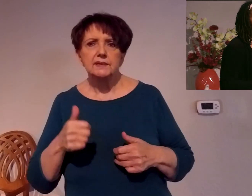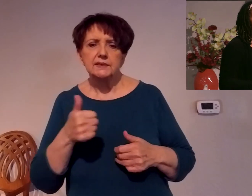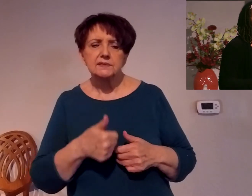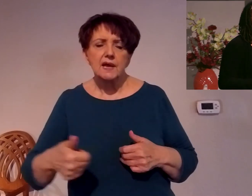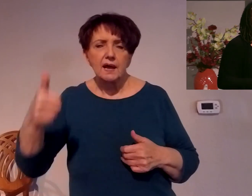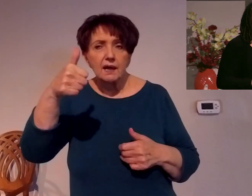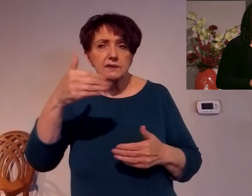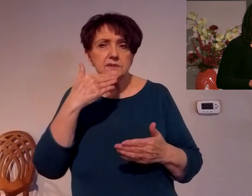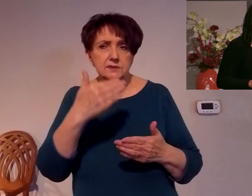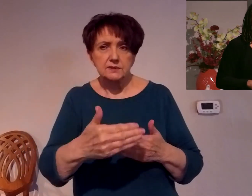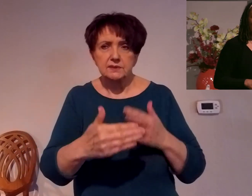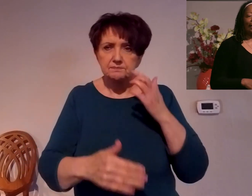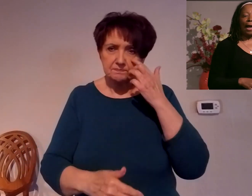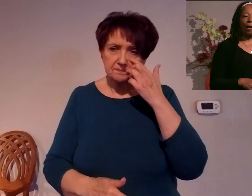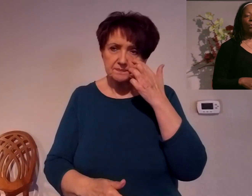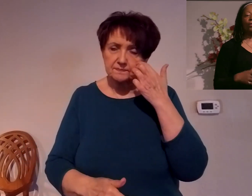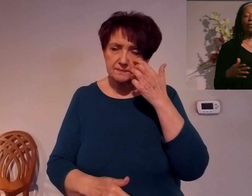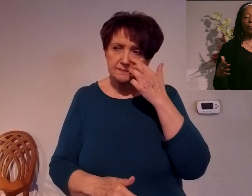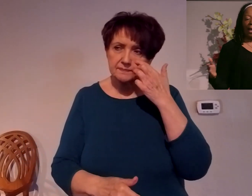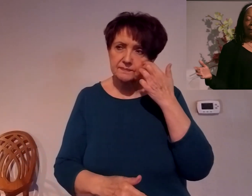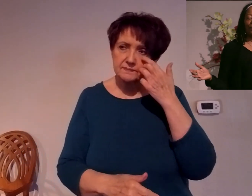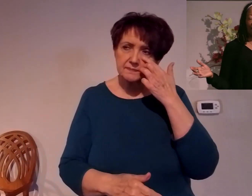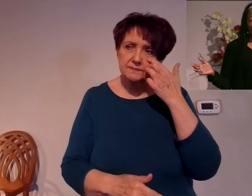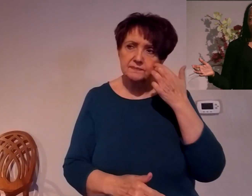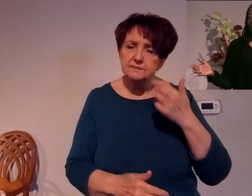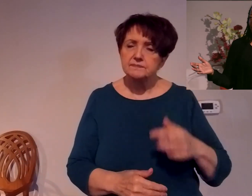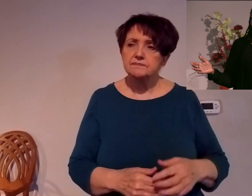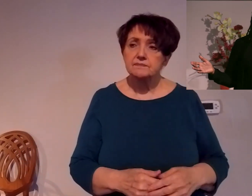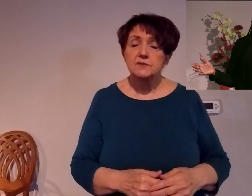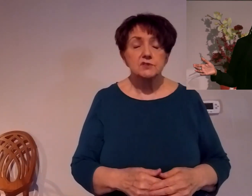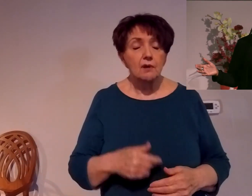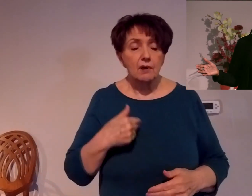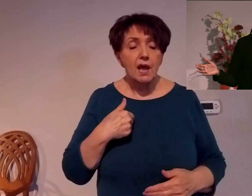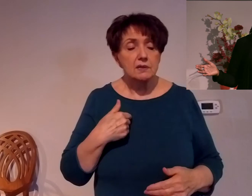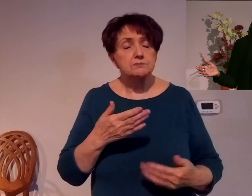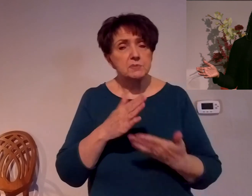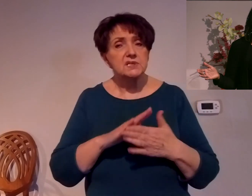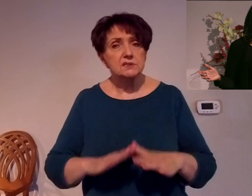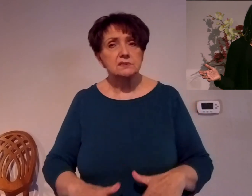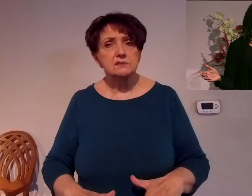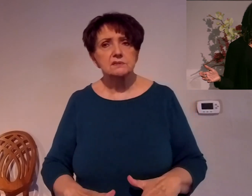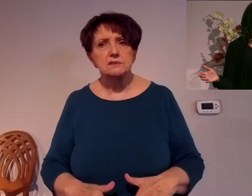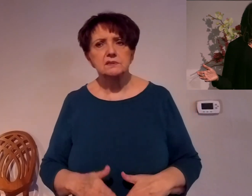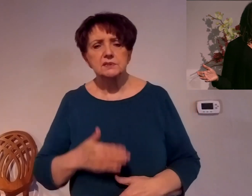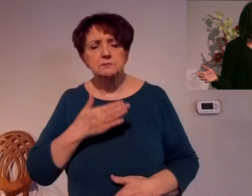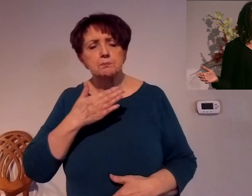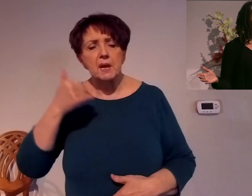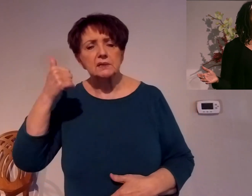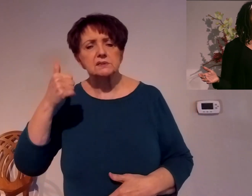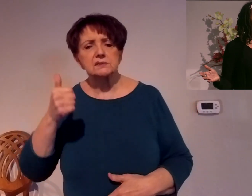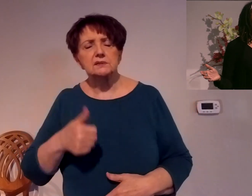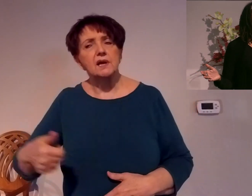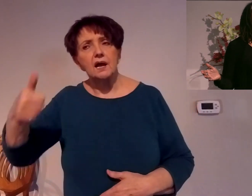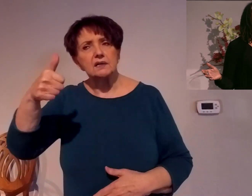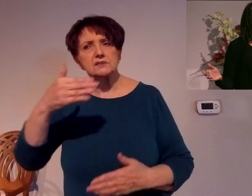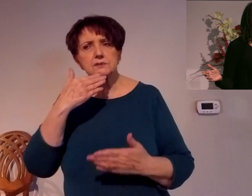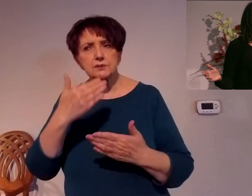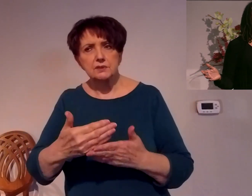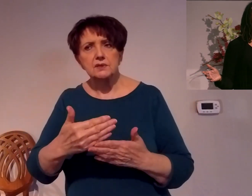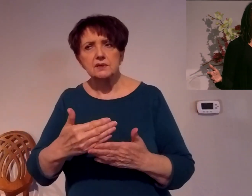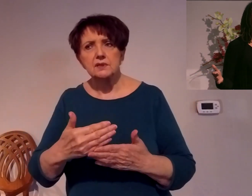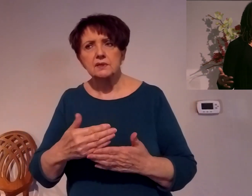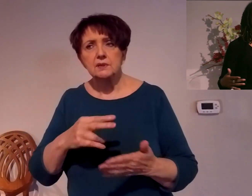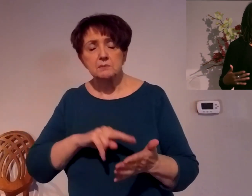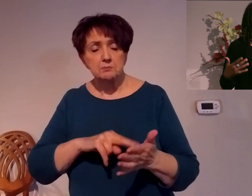good. And I was at peace with that. If his best and highest good meant that